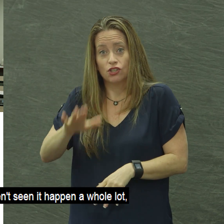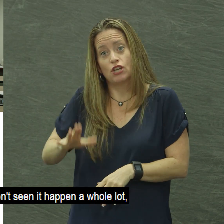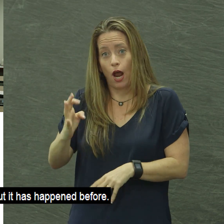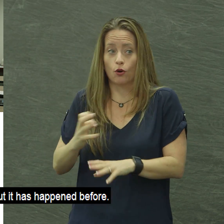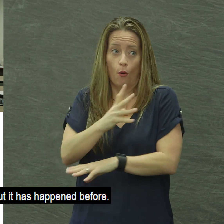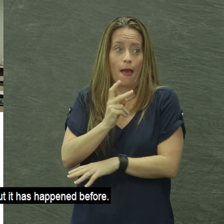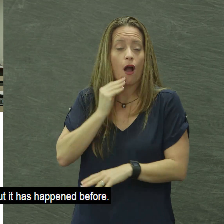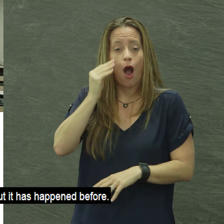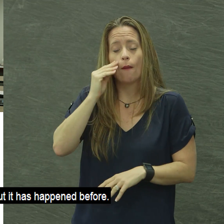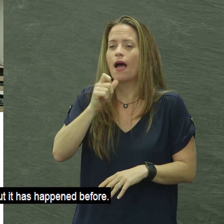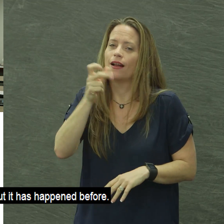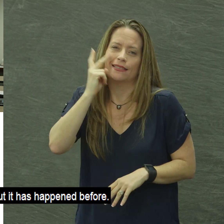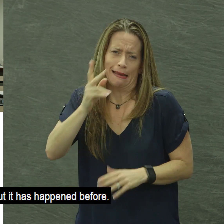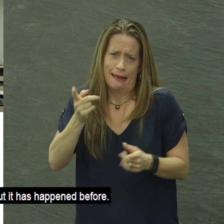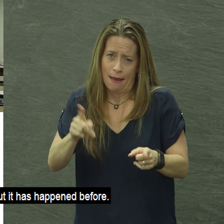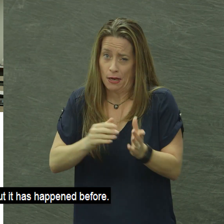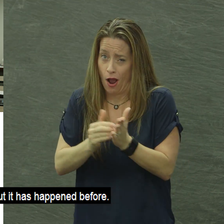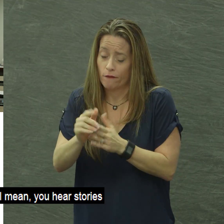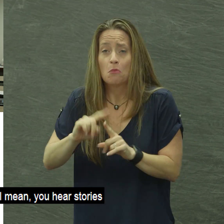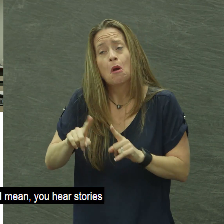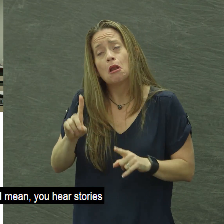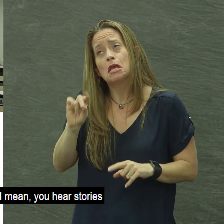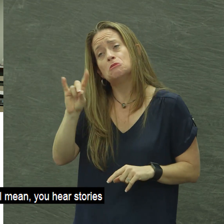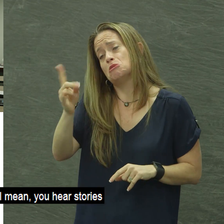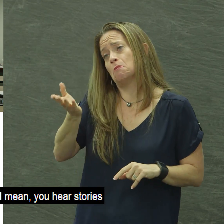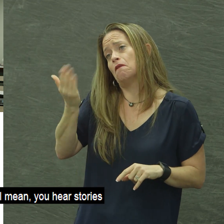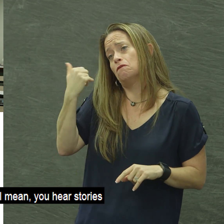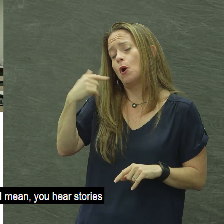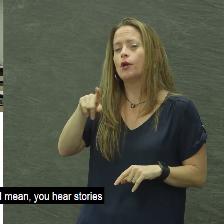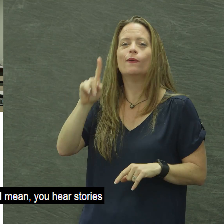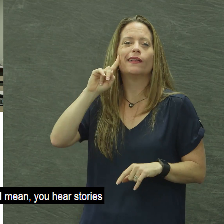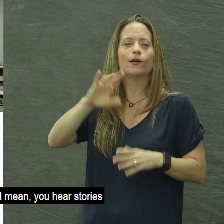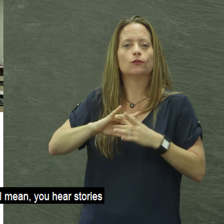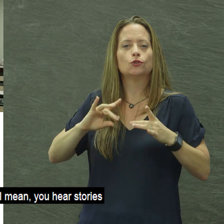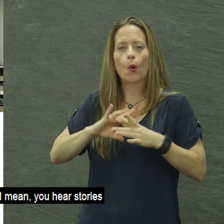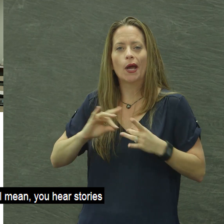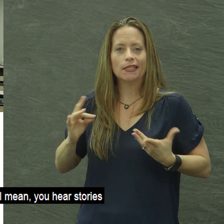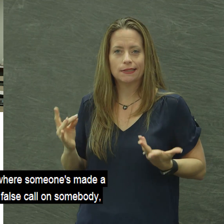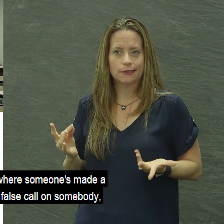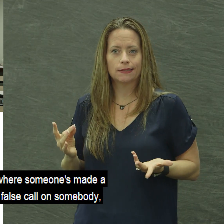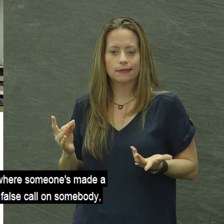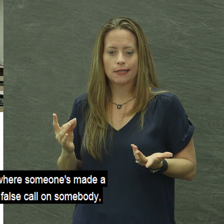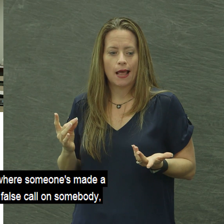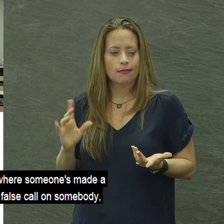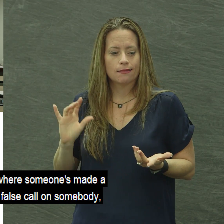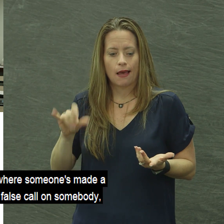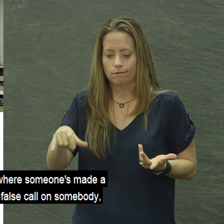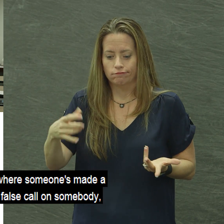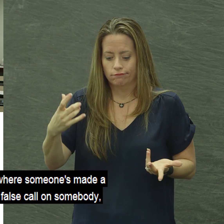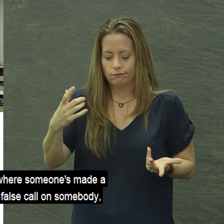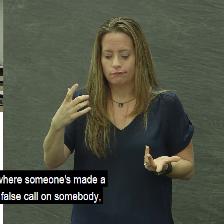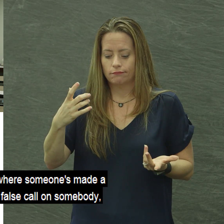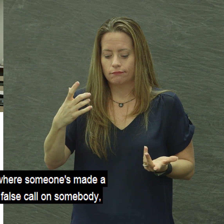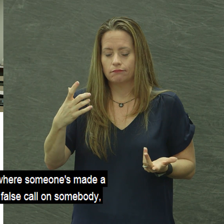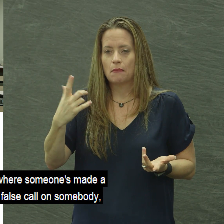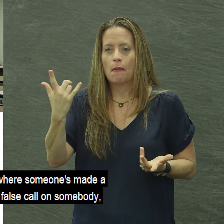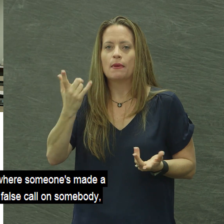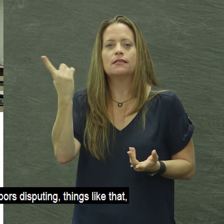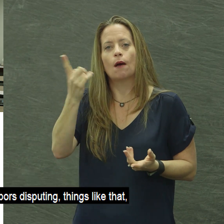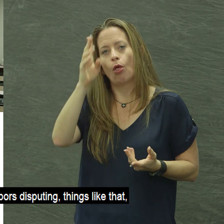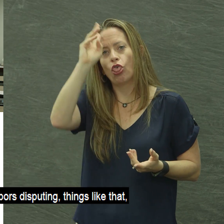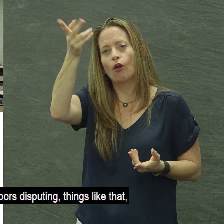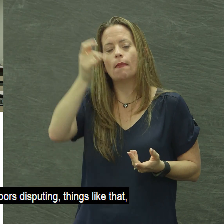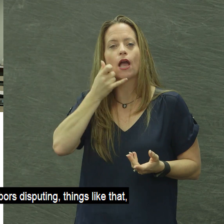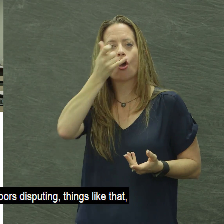whole lot, but it has happened before. I mean, you hear stories where someone's made a false call on